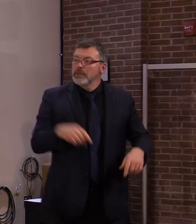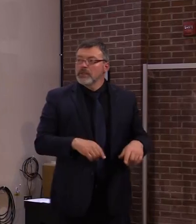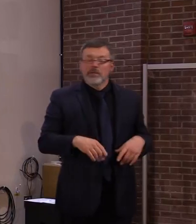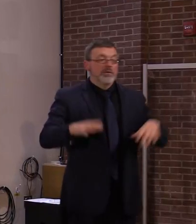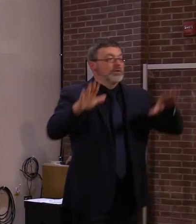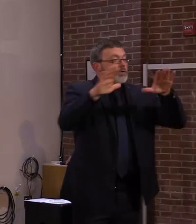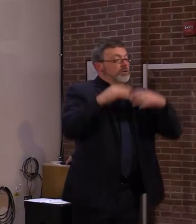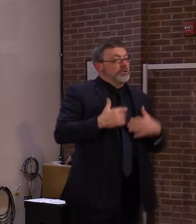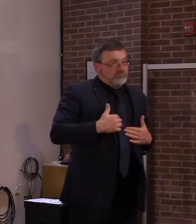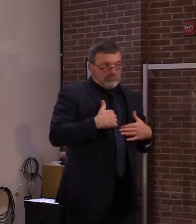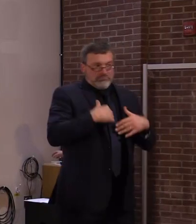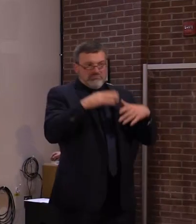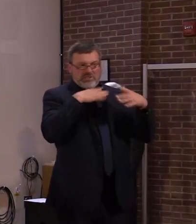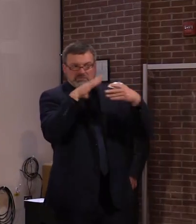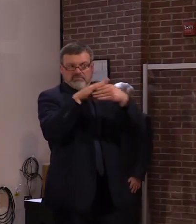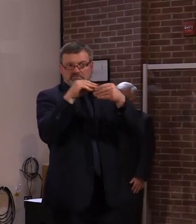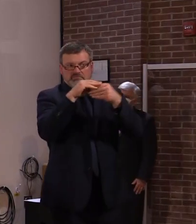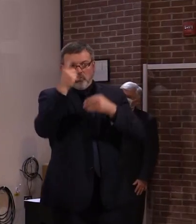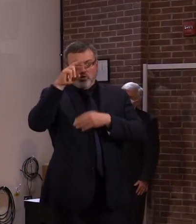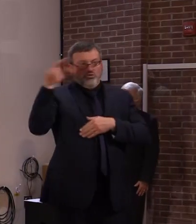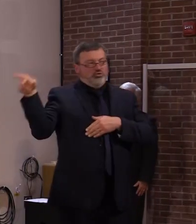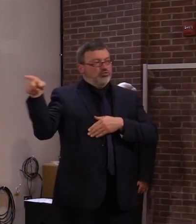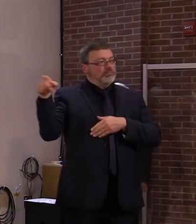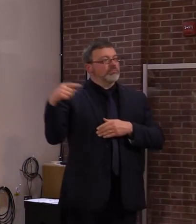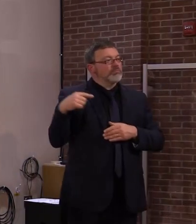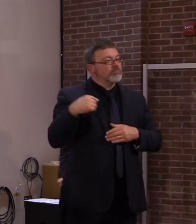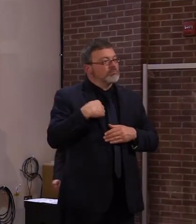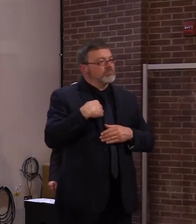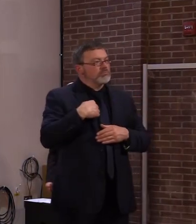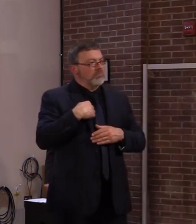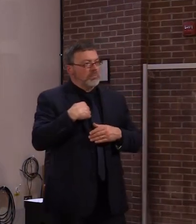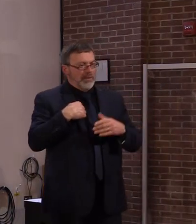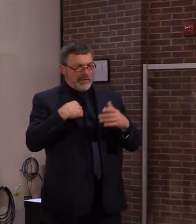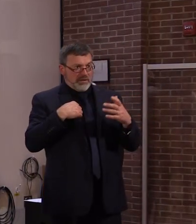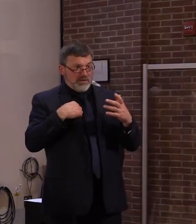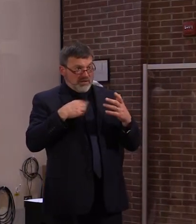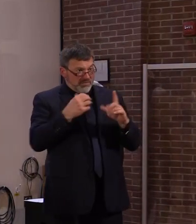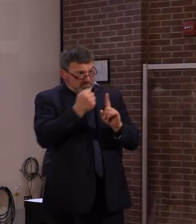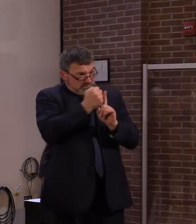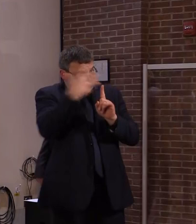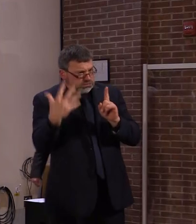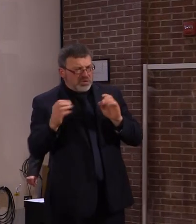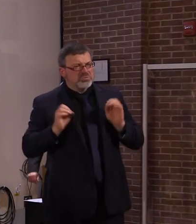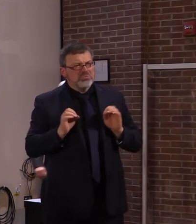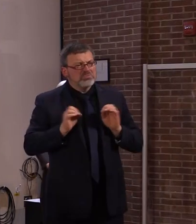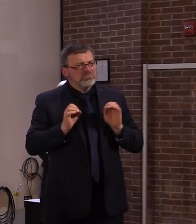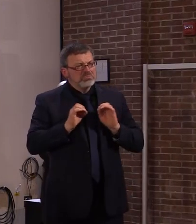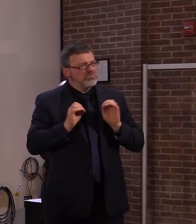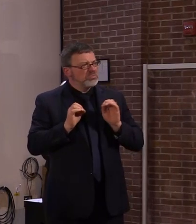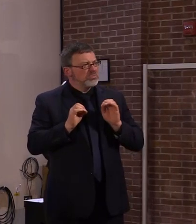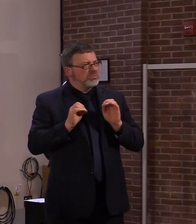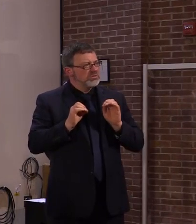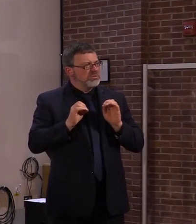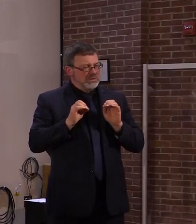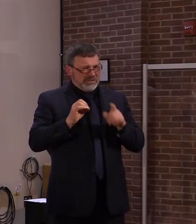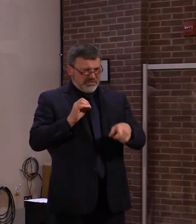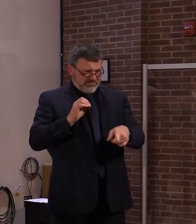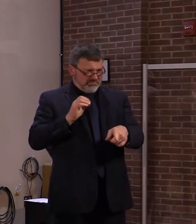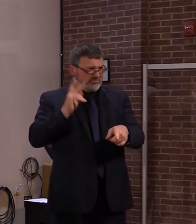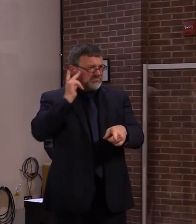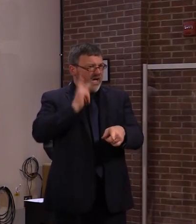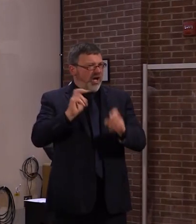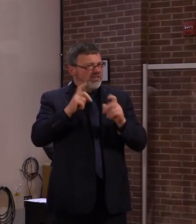Yeah, neither Commissioner Pichek nor I have anything to add to that, Secretary French. The